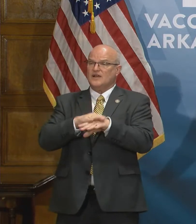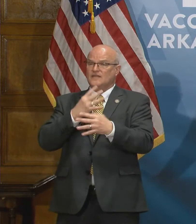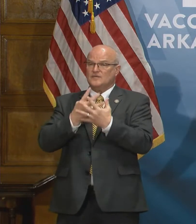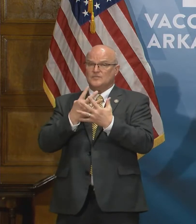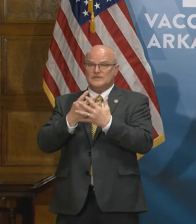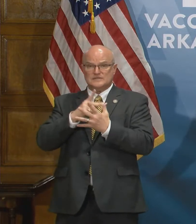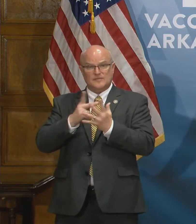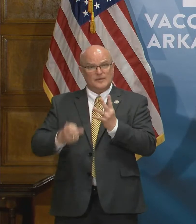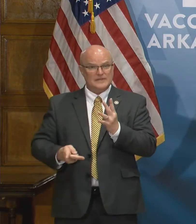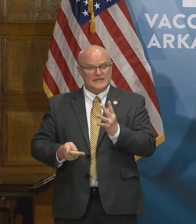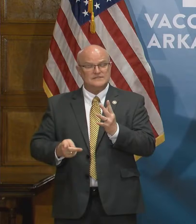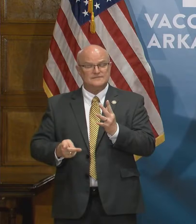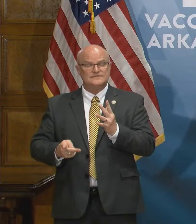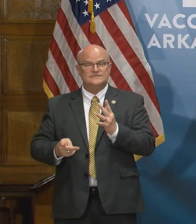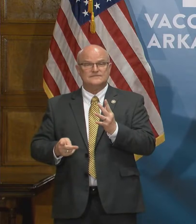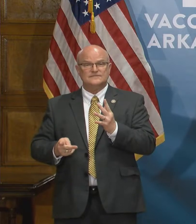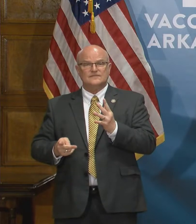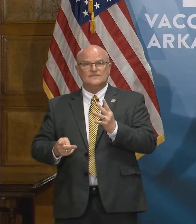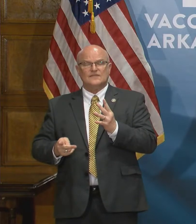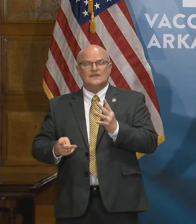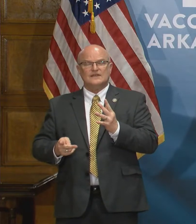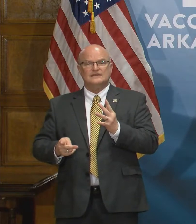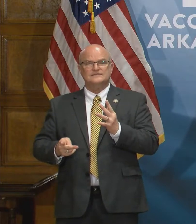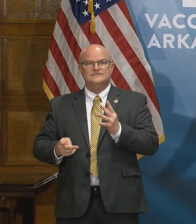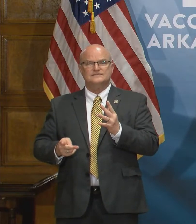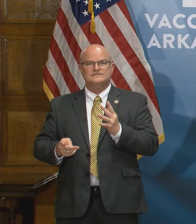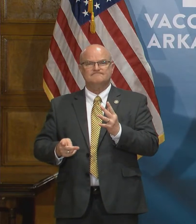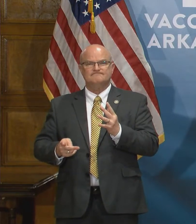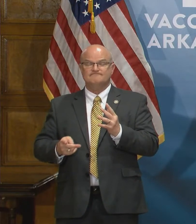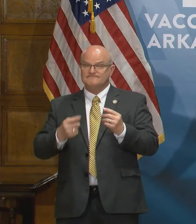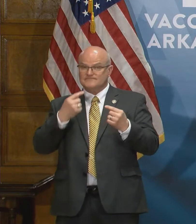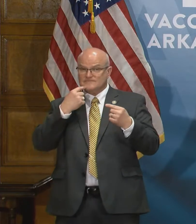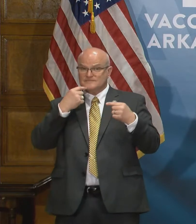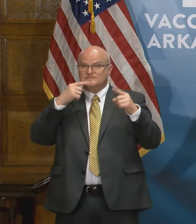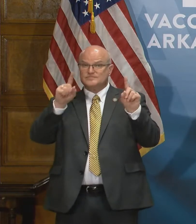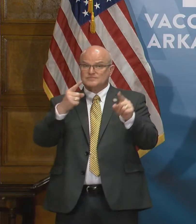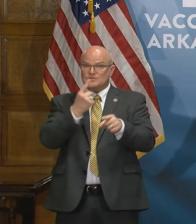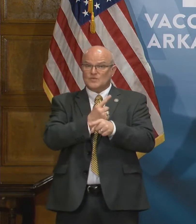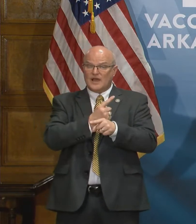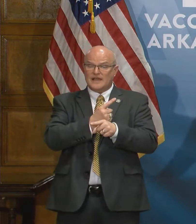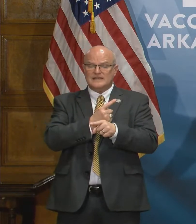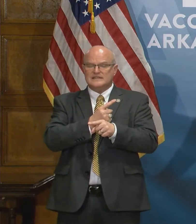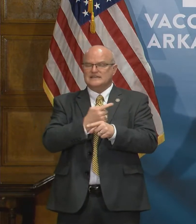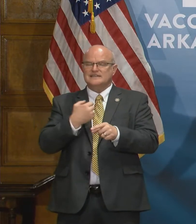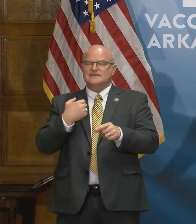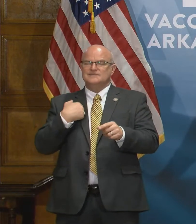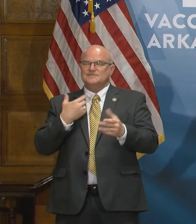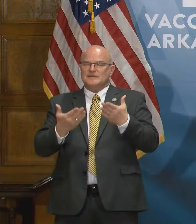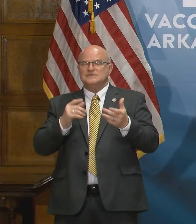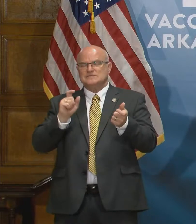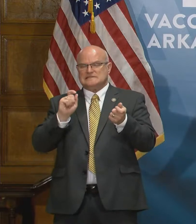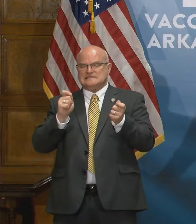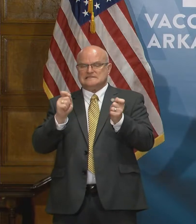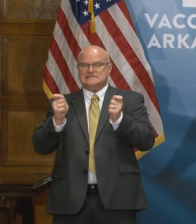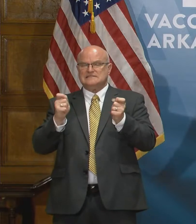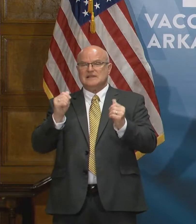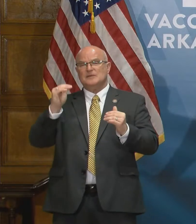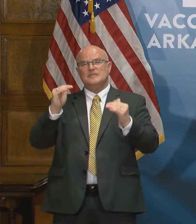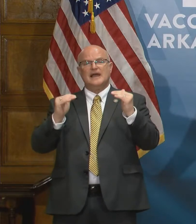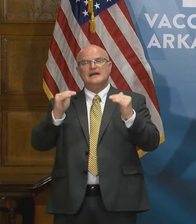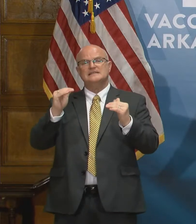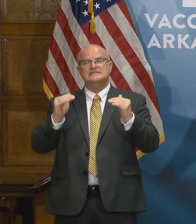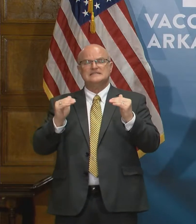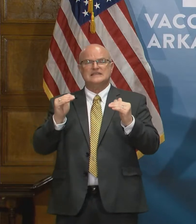prison population. We don't always get it right perfectly, and so we adjust it again,